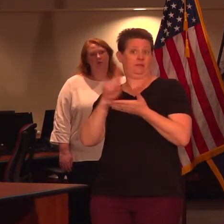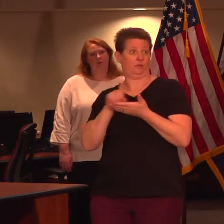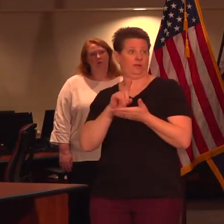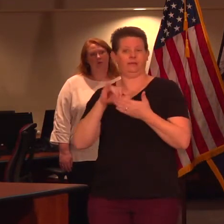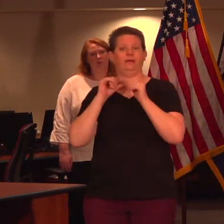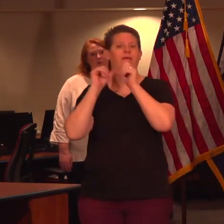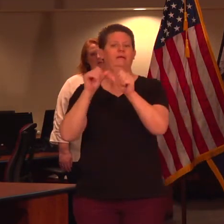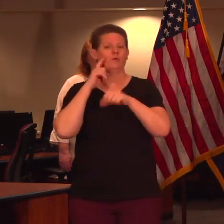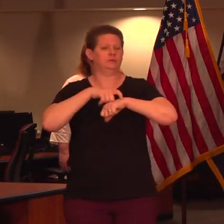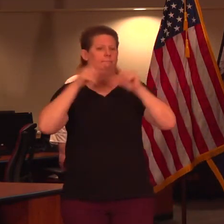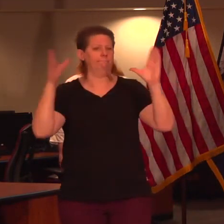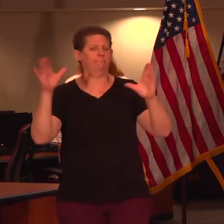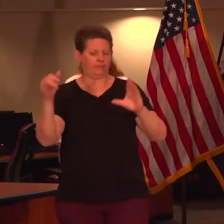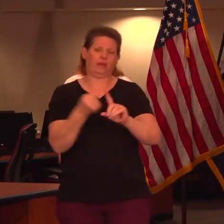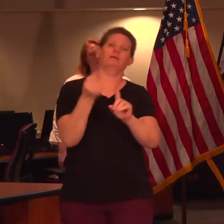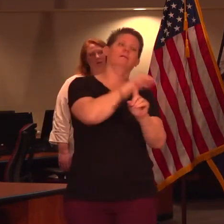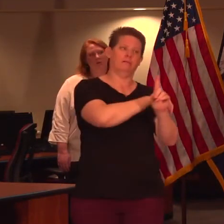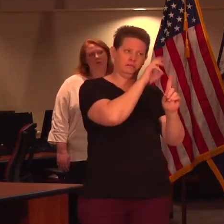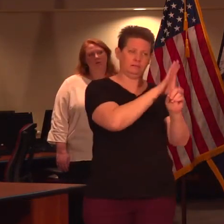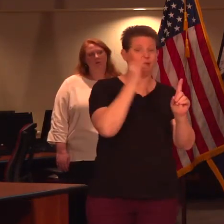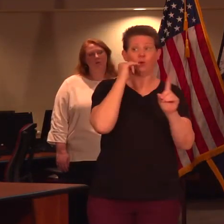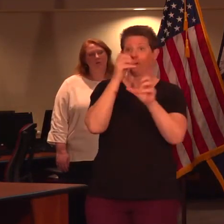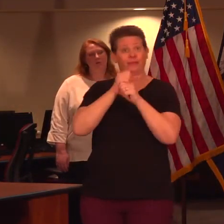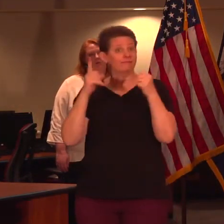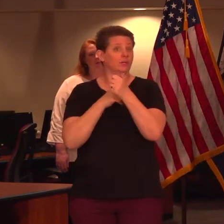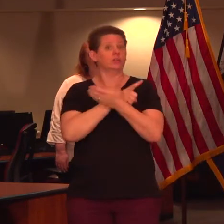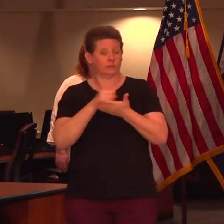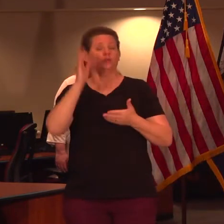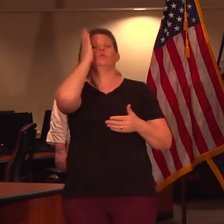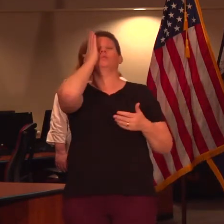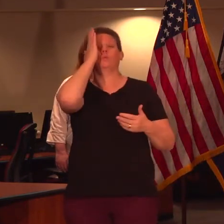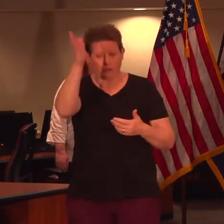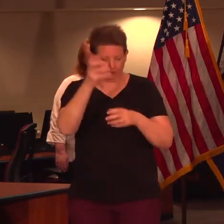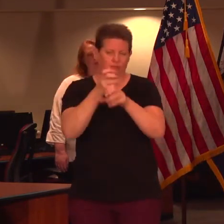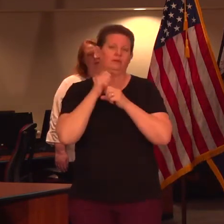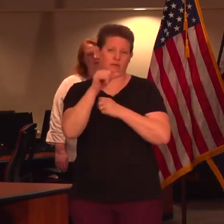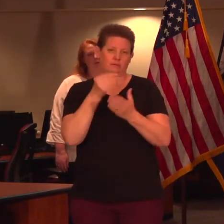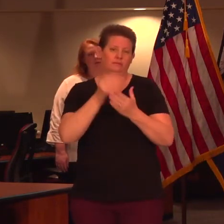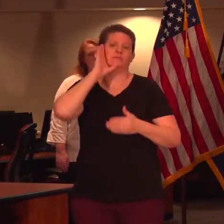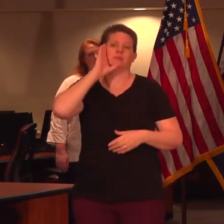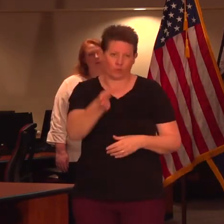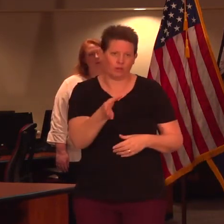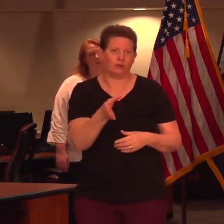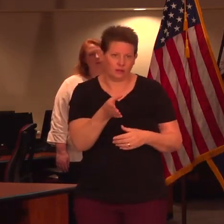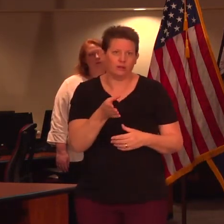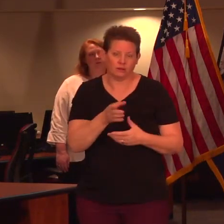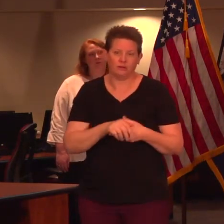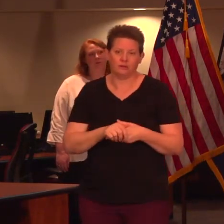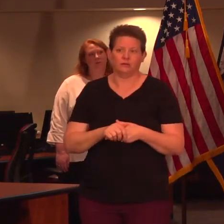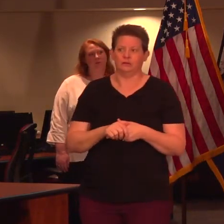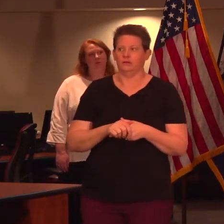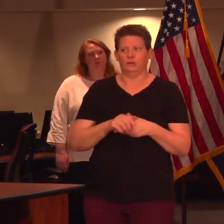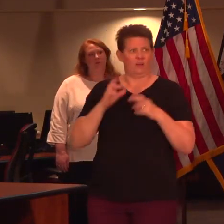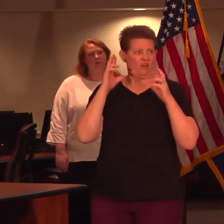for a certain period of time. Even if you don't get it your first week, you will get it eventually. And we hope to have that flowing,